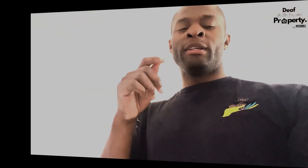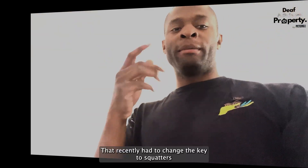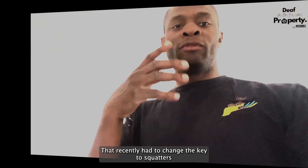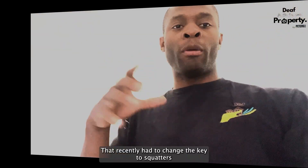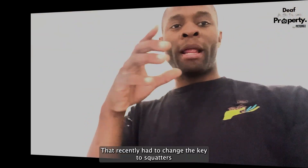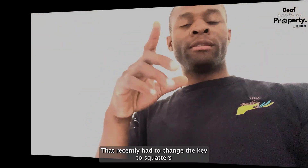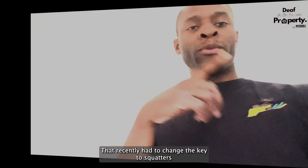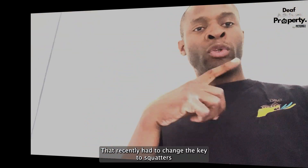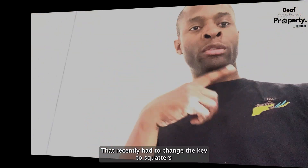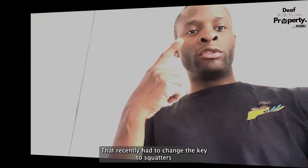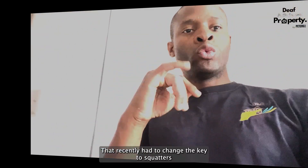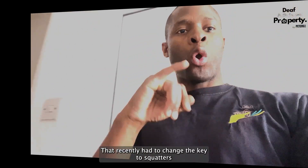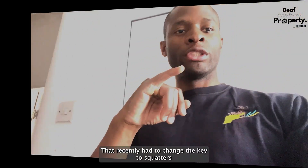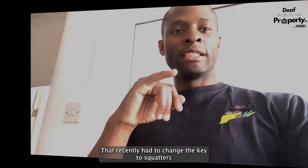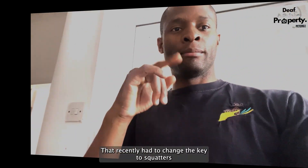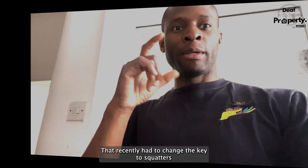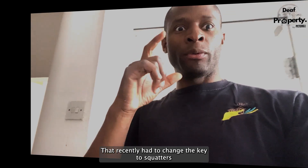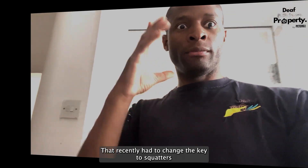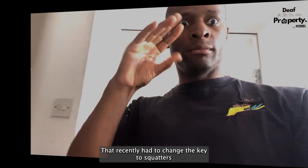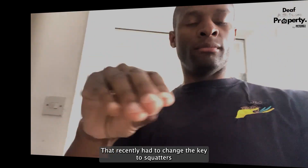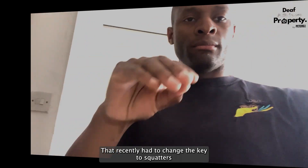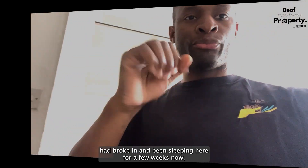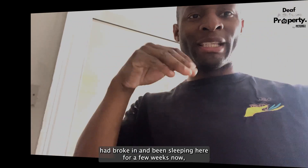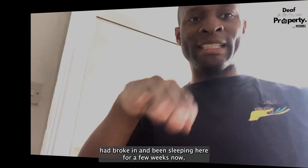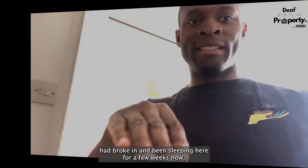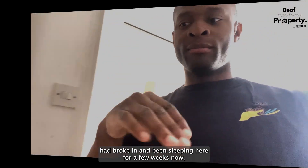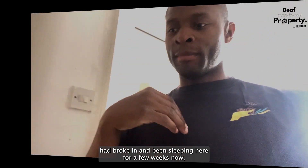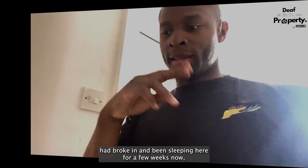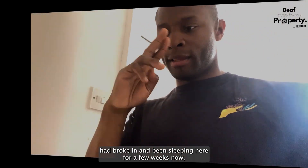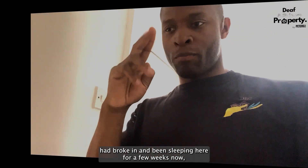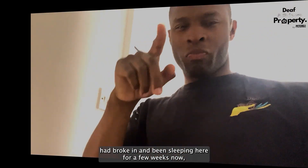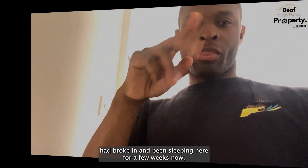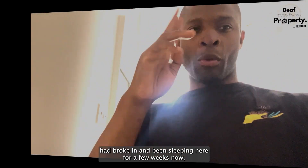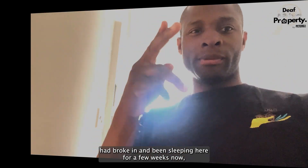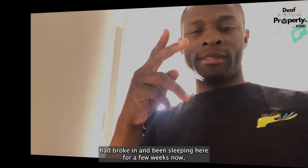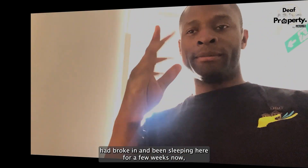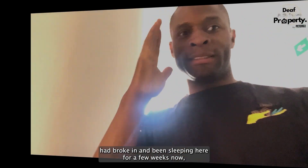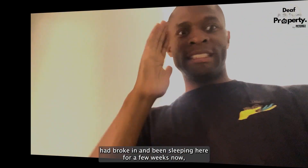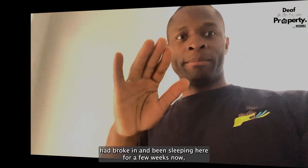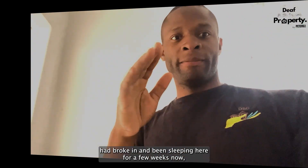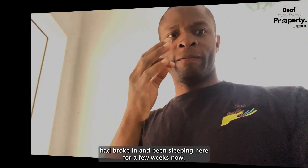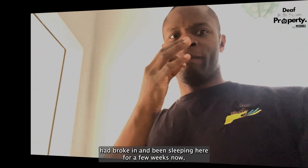They had recently had to change the keys as squatters had broke in and been sleeping here for a few weeks now.